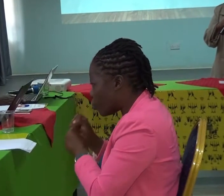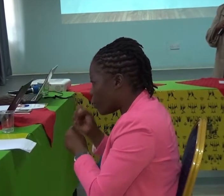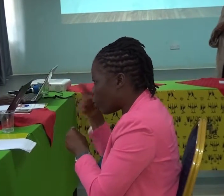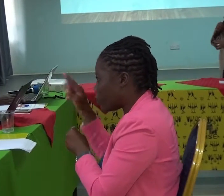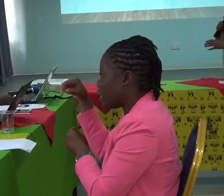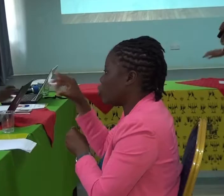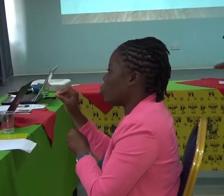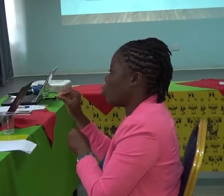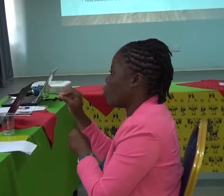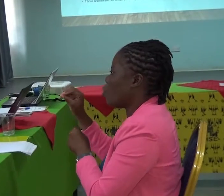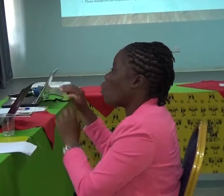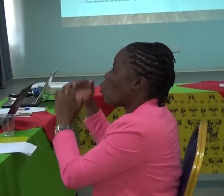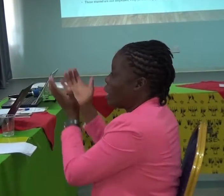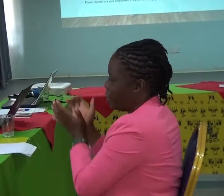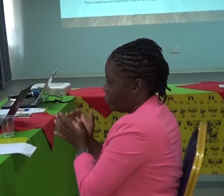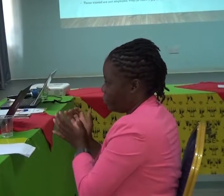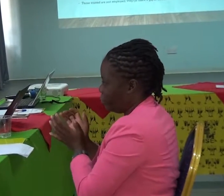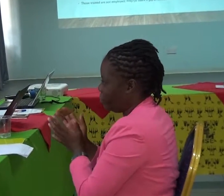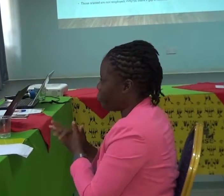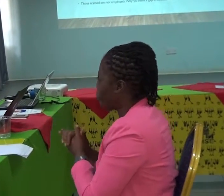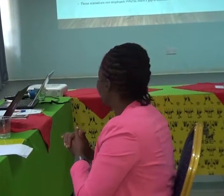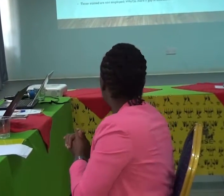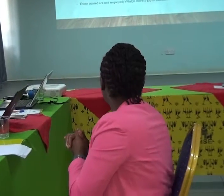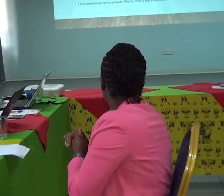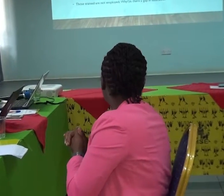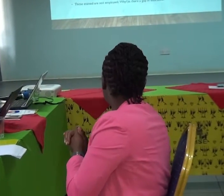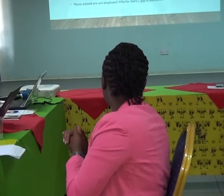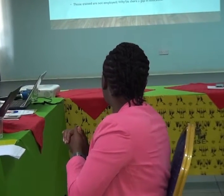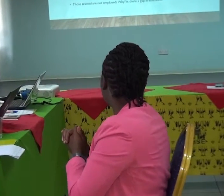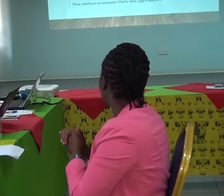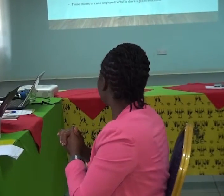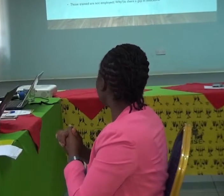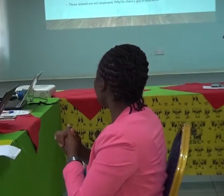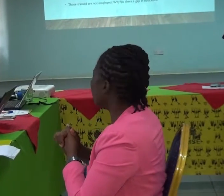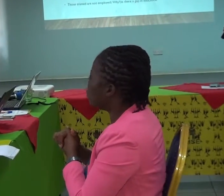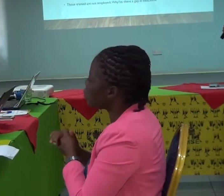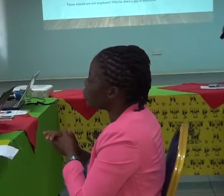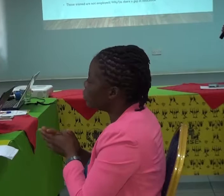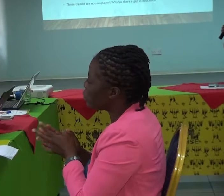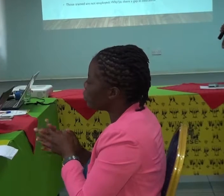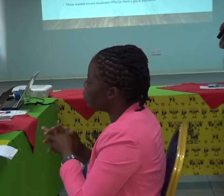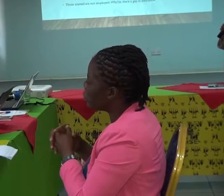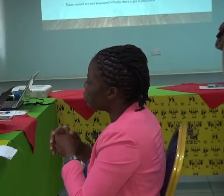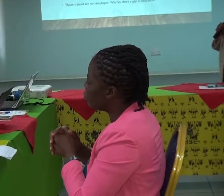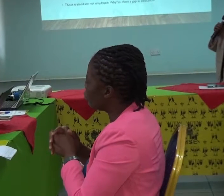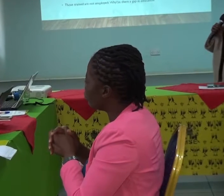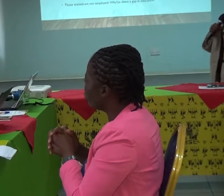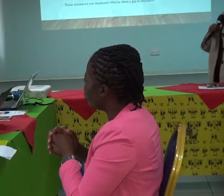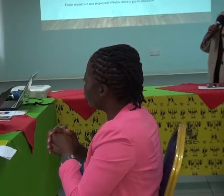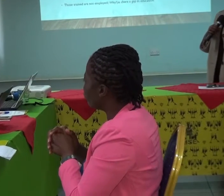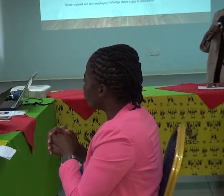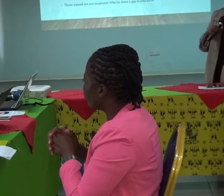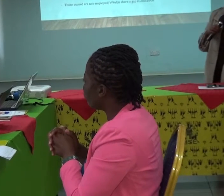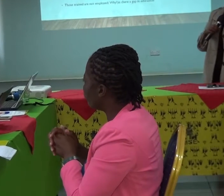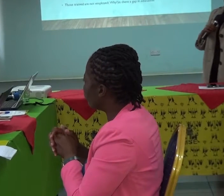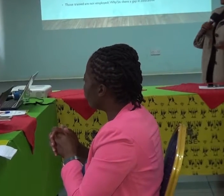world. I'm almost finishing. I want us to trace children and trainees with disability. Unfortunately, even as